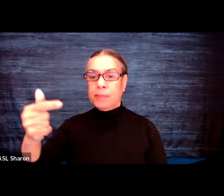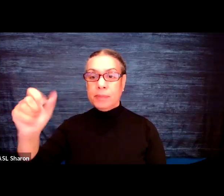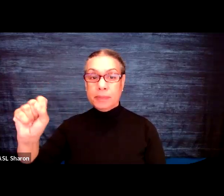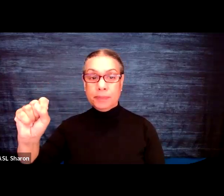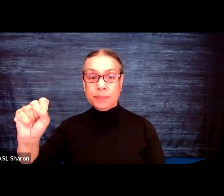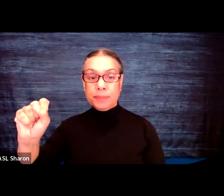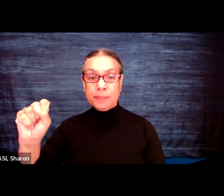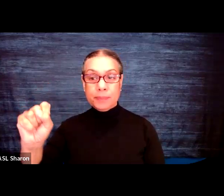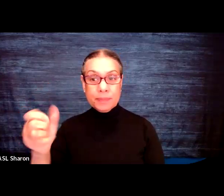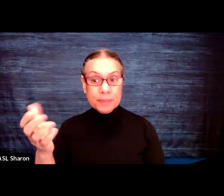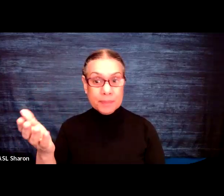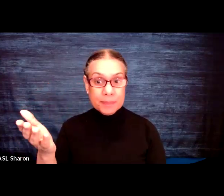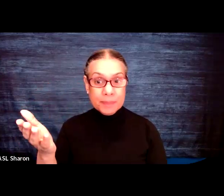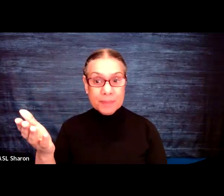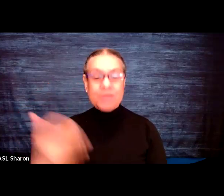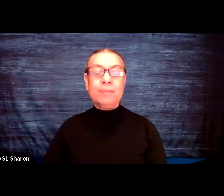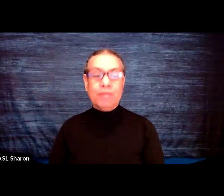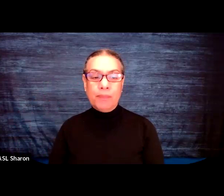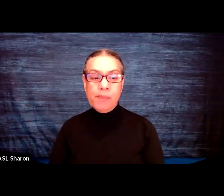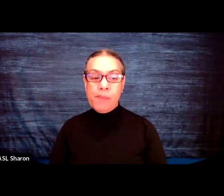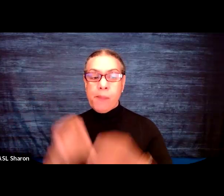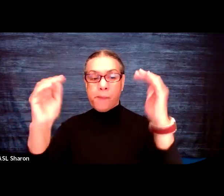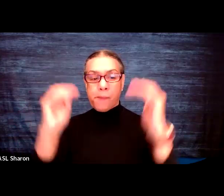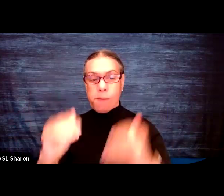Kayla Briggs. Then Barbara Field.